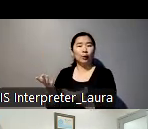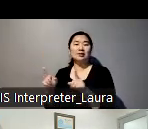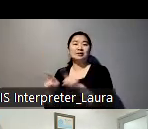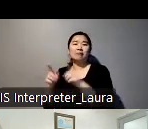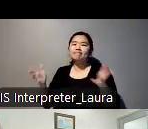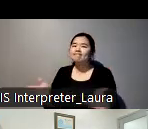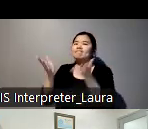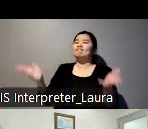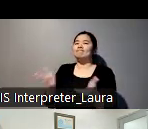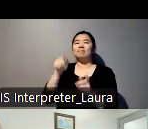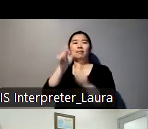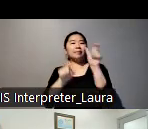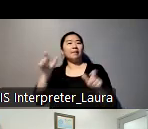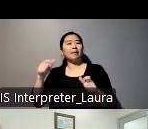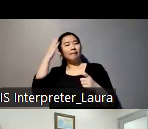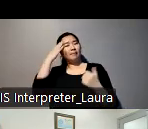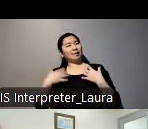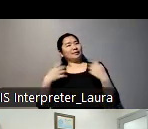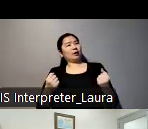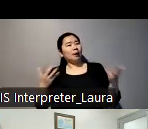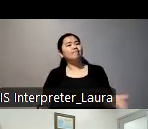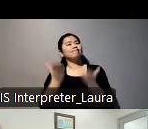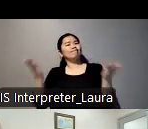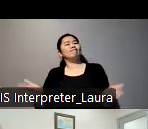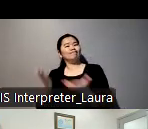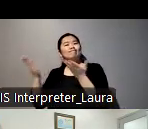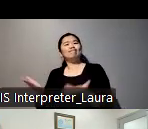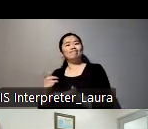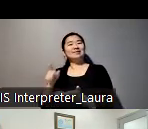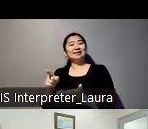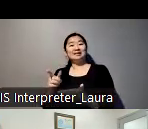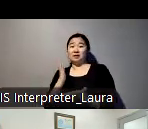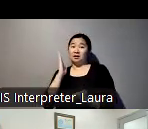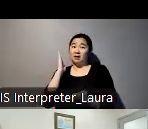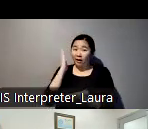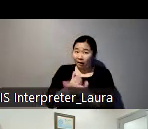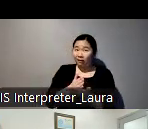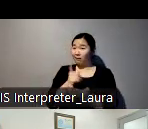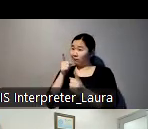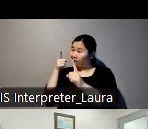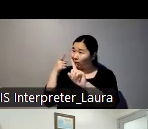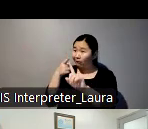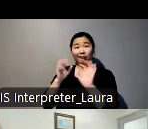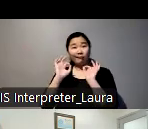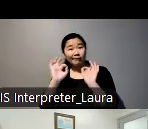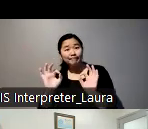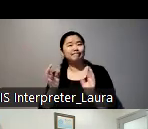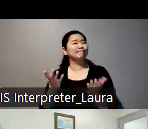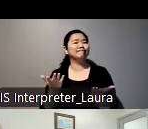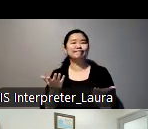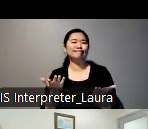But suicide rate of the persons with severe mental illness during 1 year